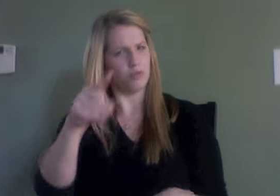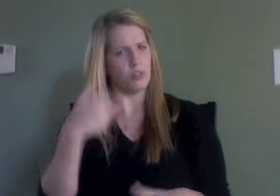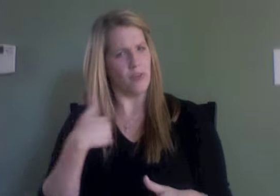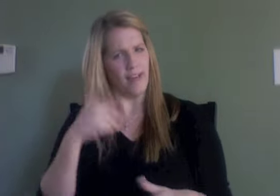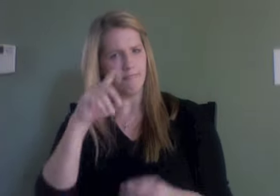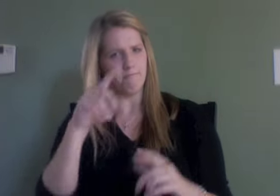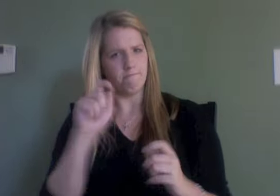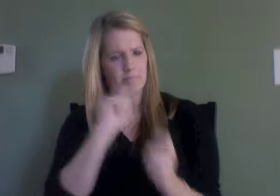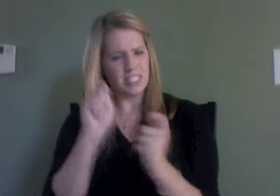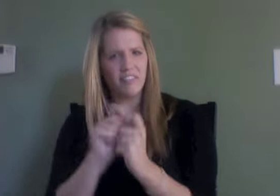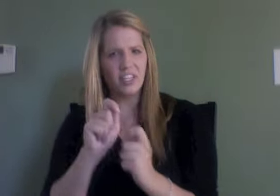with.